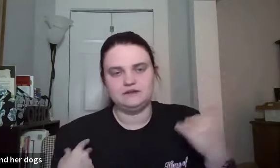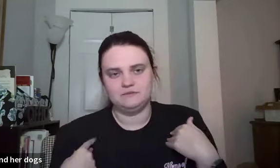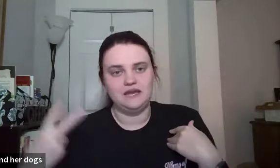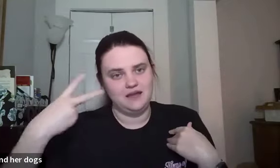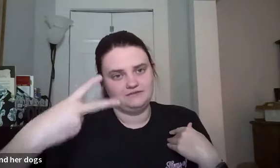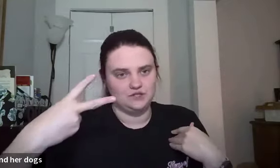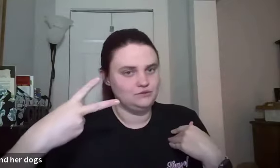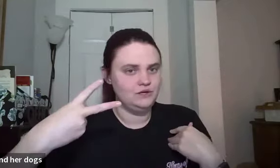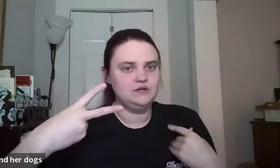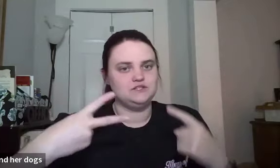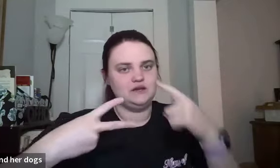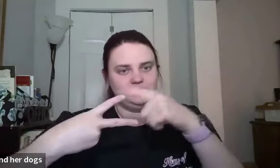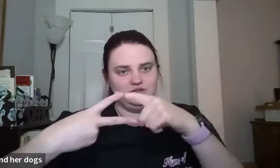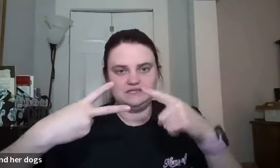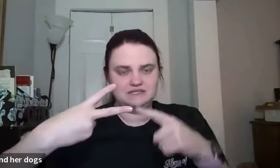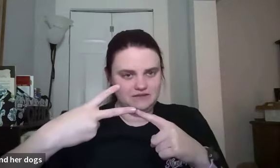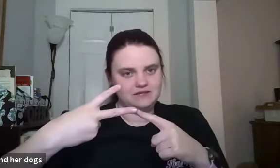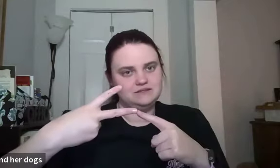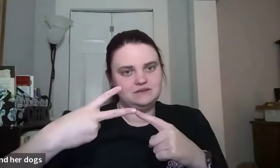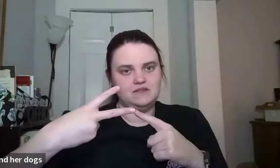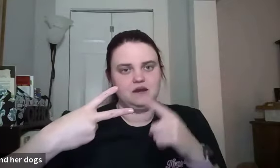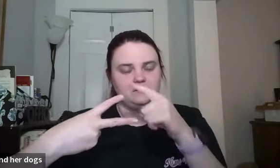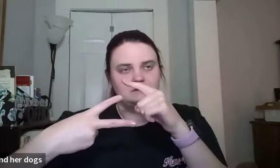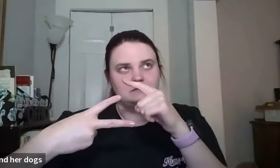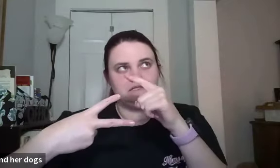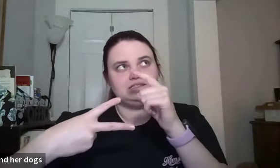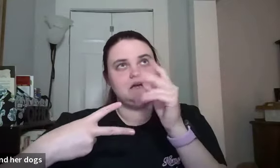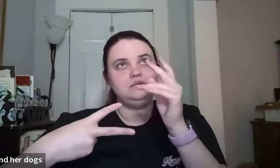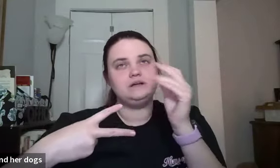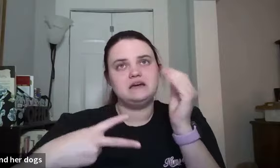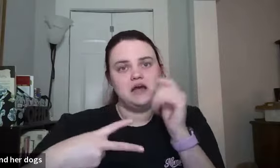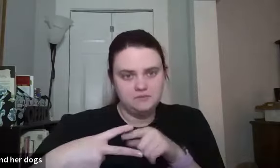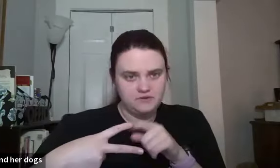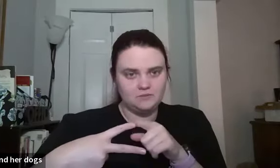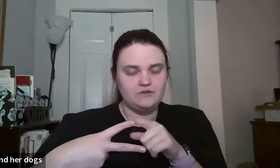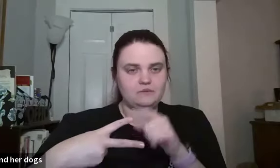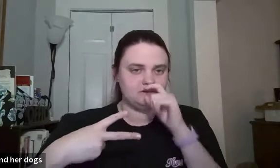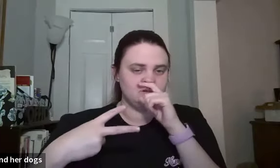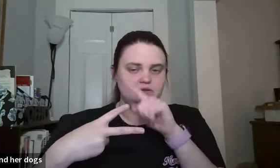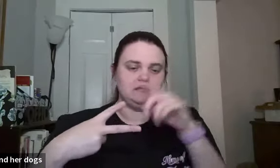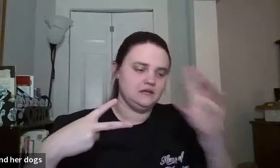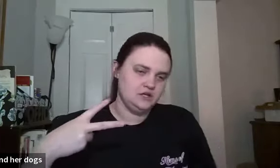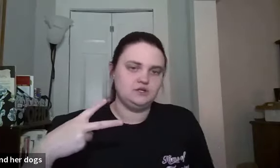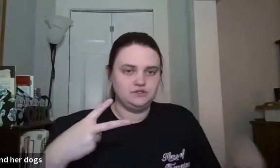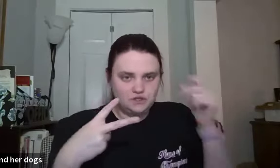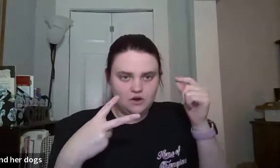for me, I have two. So I would do this, and then I would sign what type of animal they were. So I'd be like